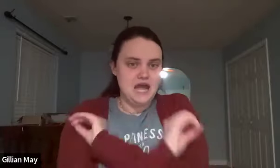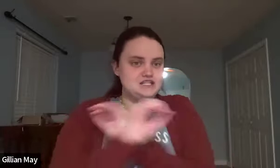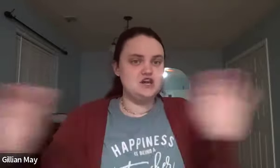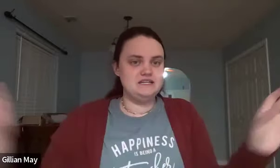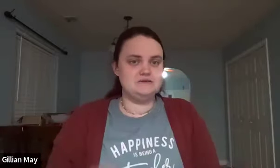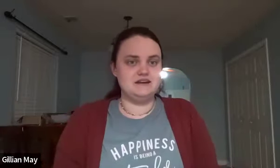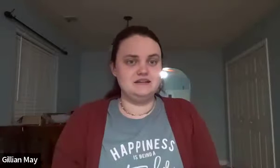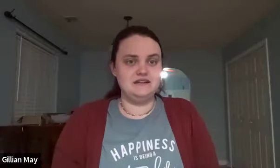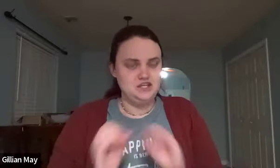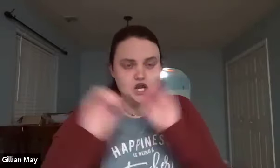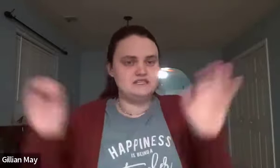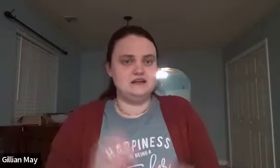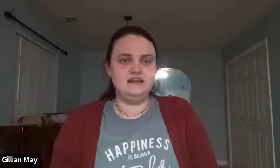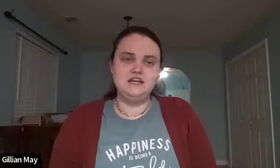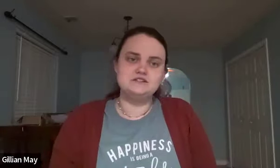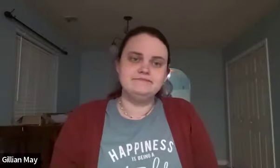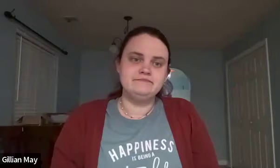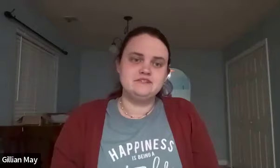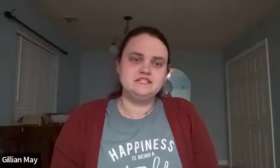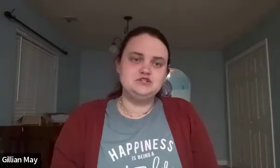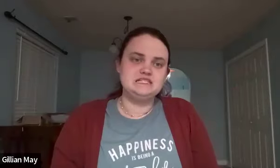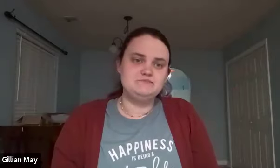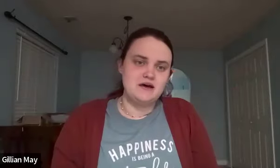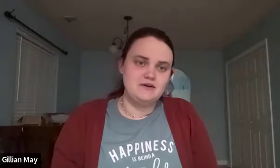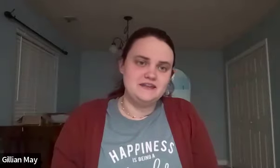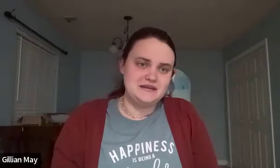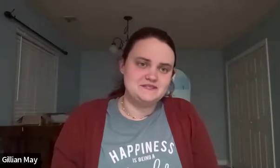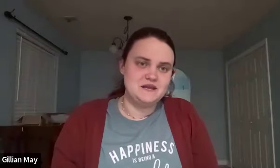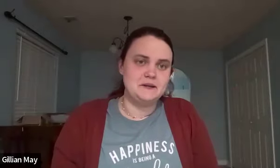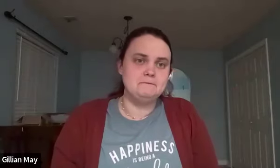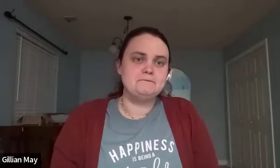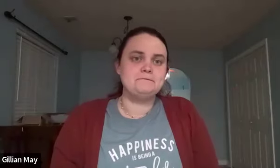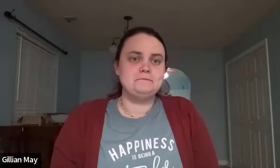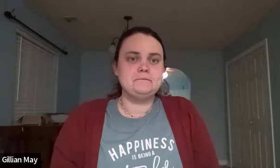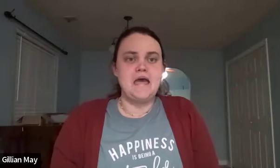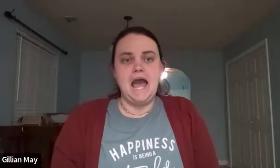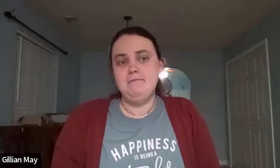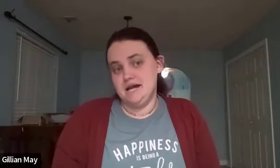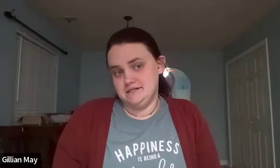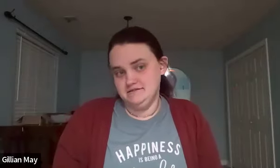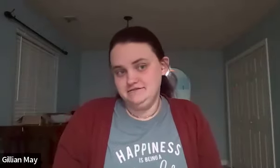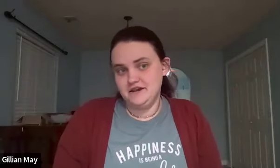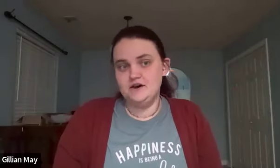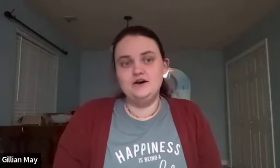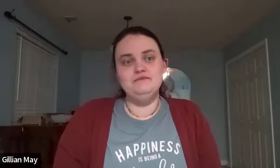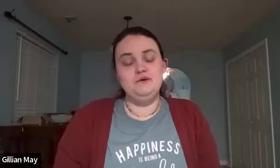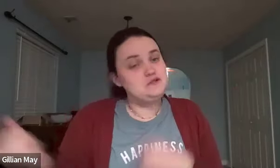has no idea what sign it, like no signing, and he goes, "Did you just spell the names to me?" And I went, I might have. But which one